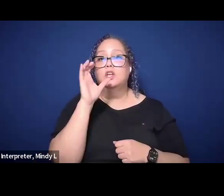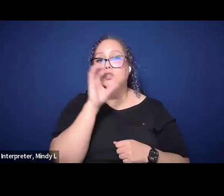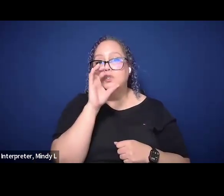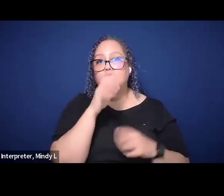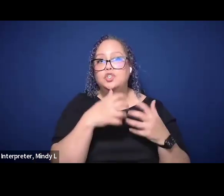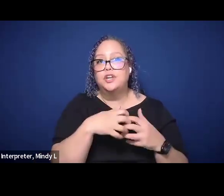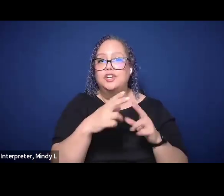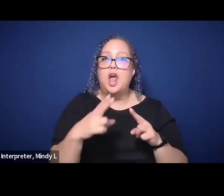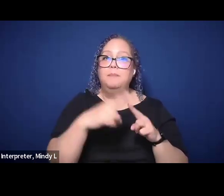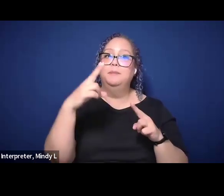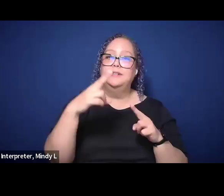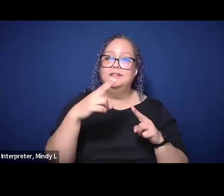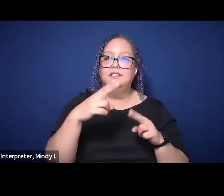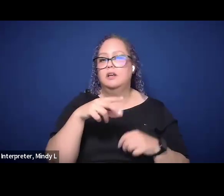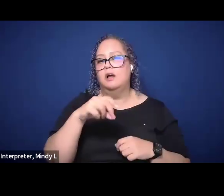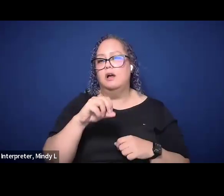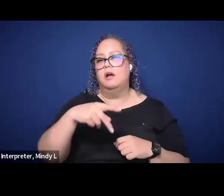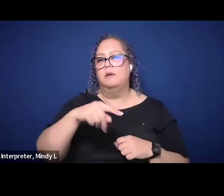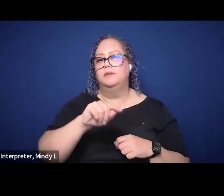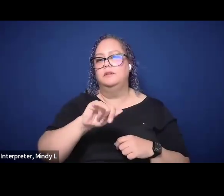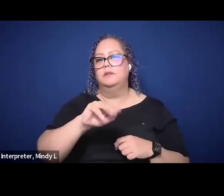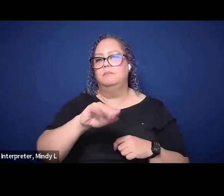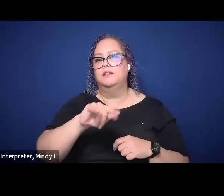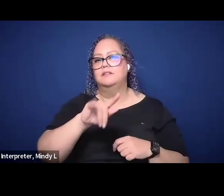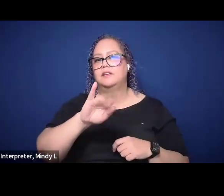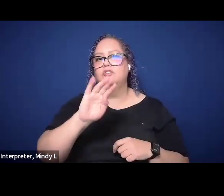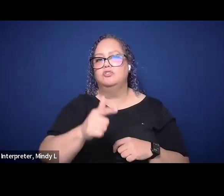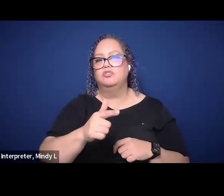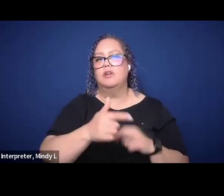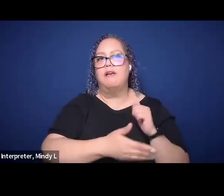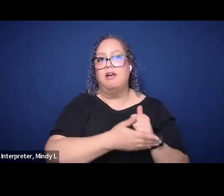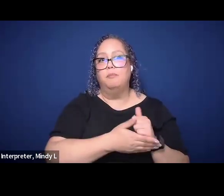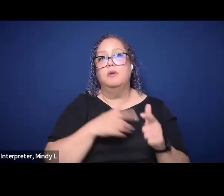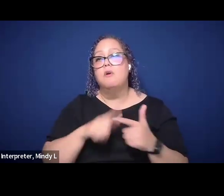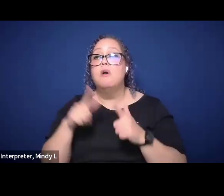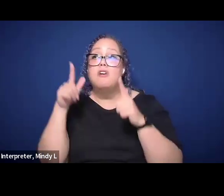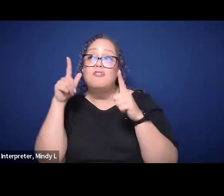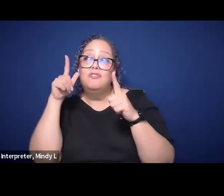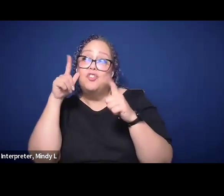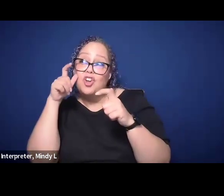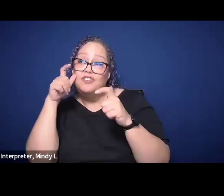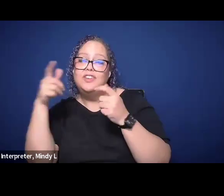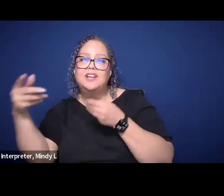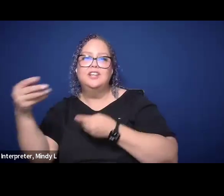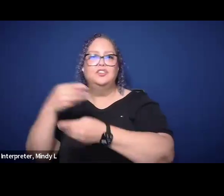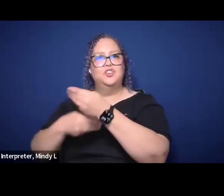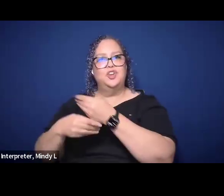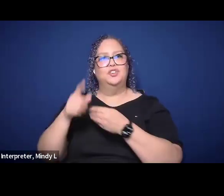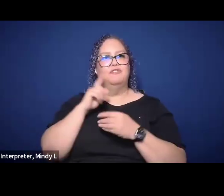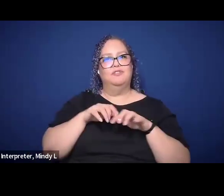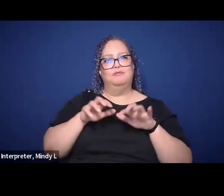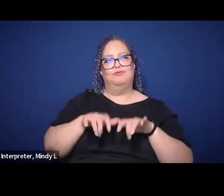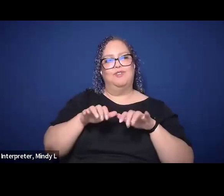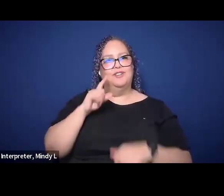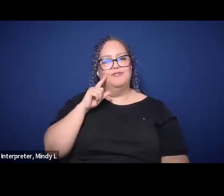help or photography by doing some writing or some coaching for them. Smart pivots